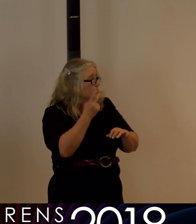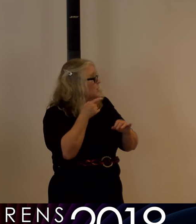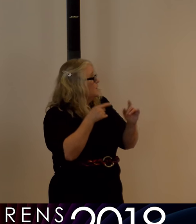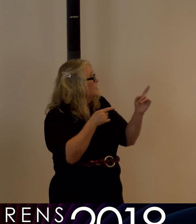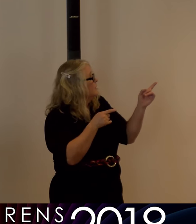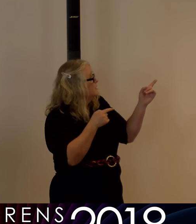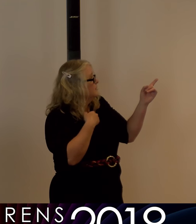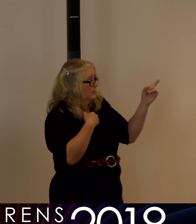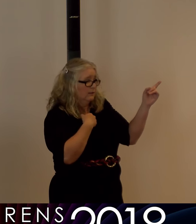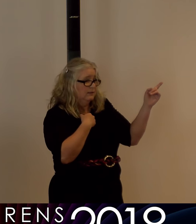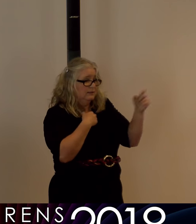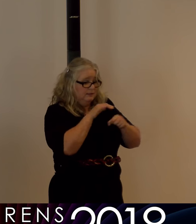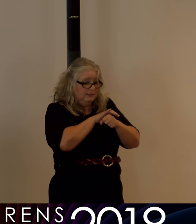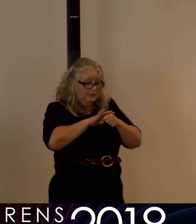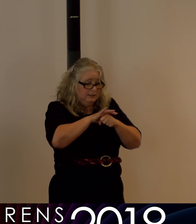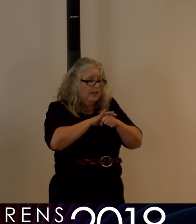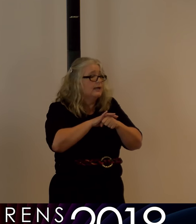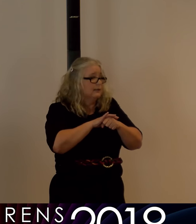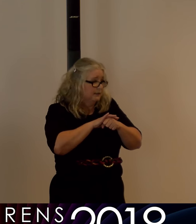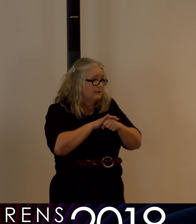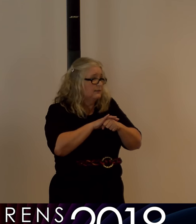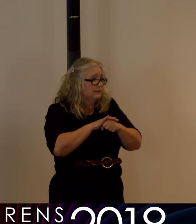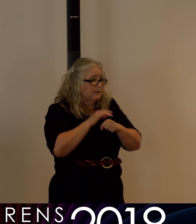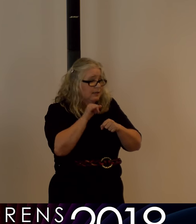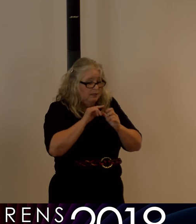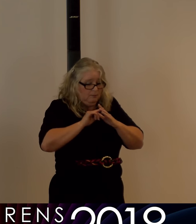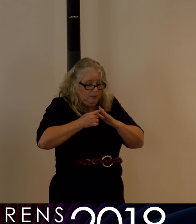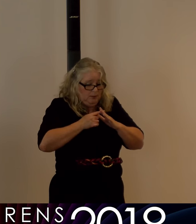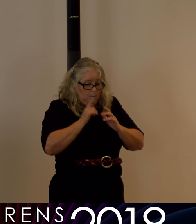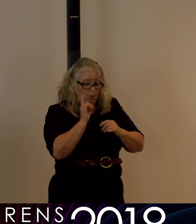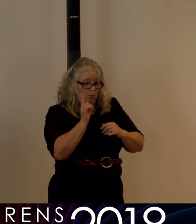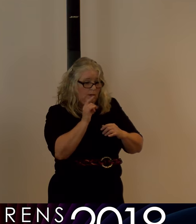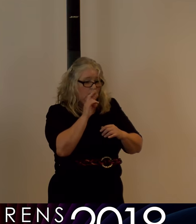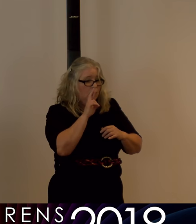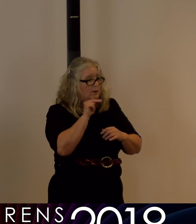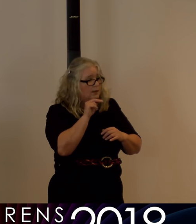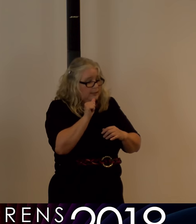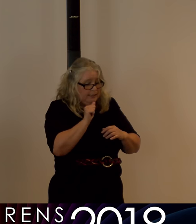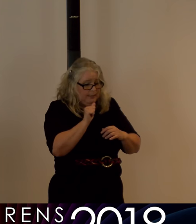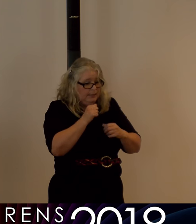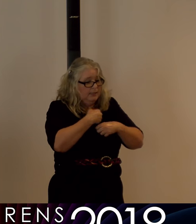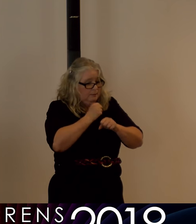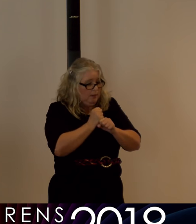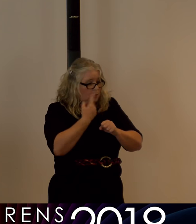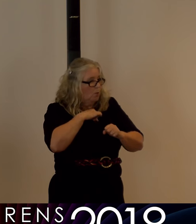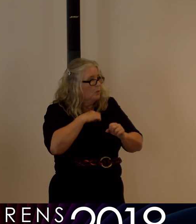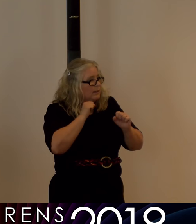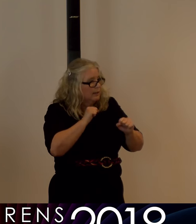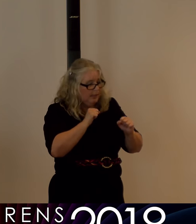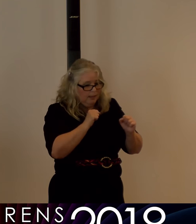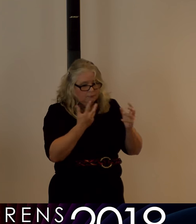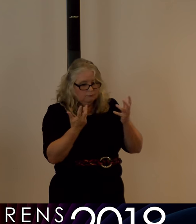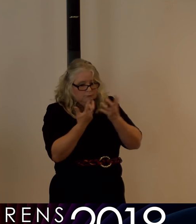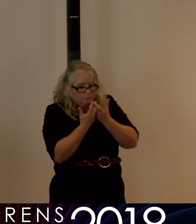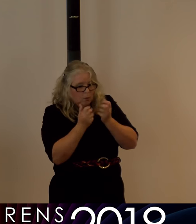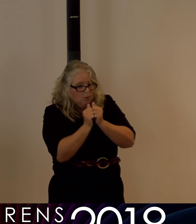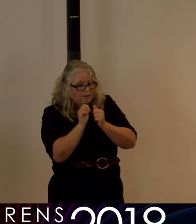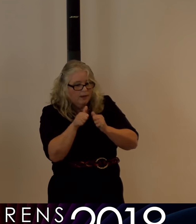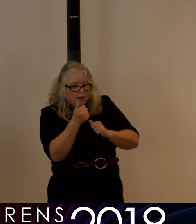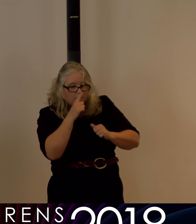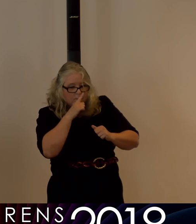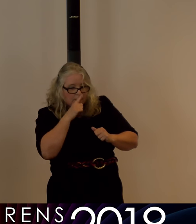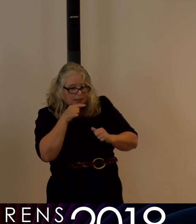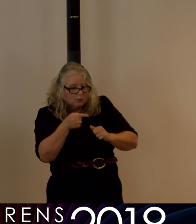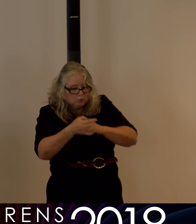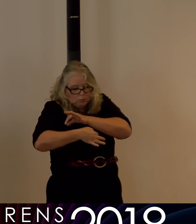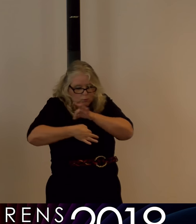LOXP sites right around the beginning of where the RNA is made. And then we can mate those mice with other mice to swap out that piece